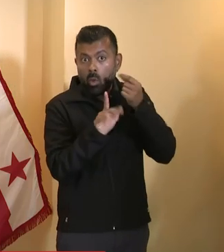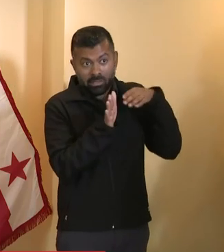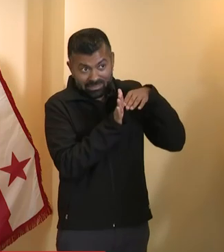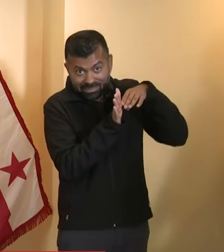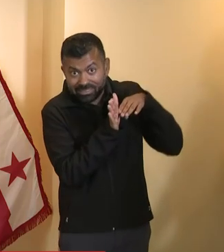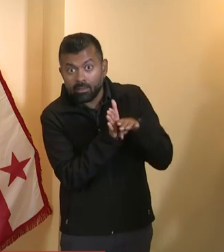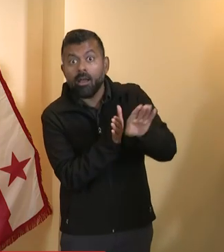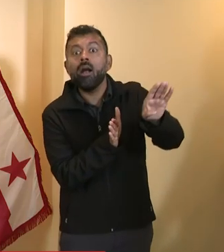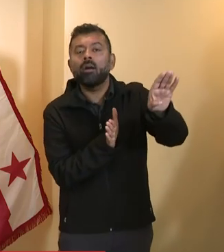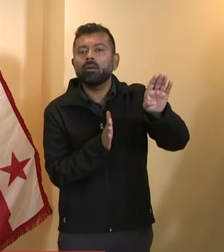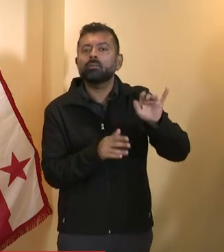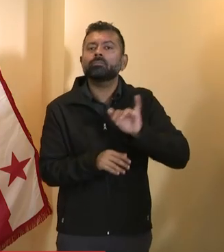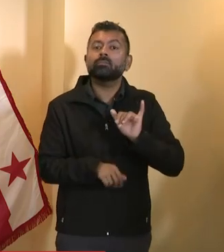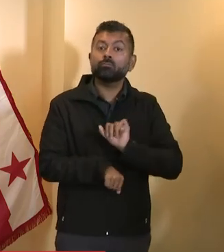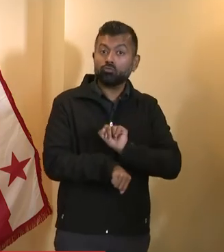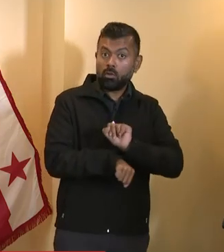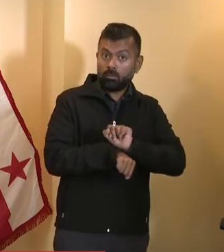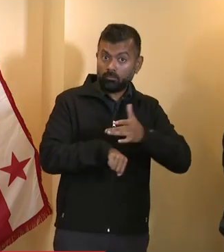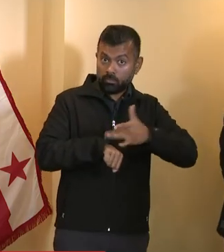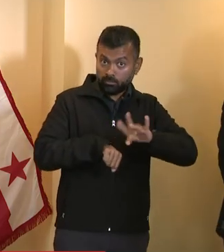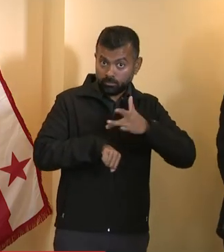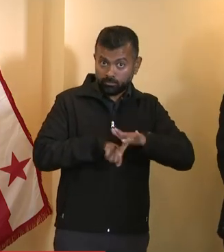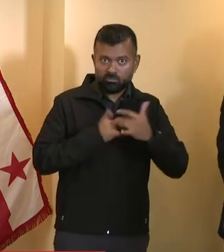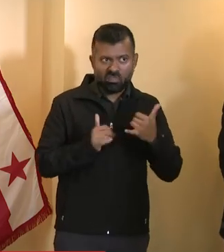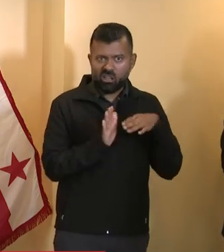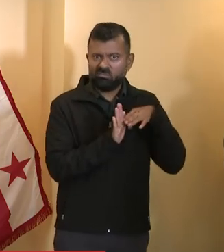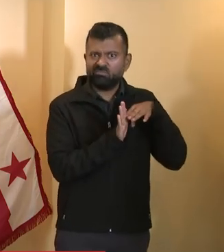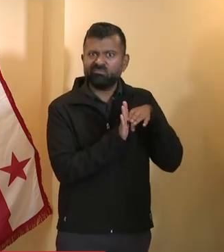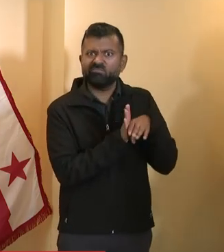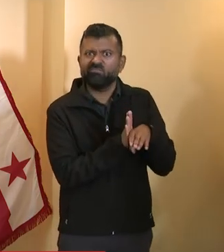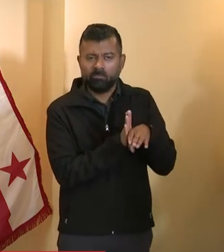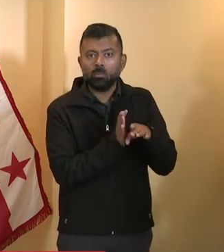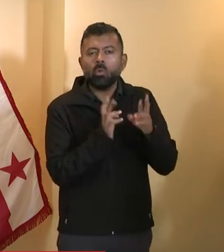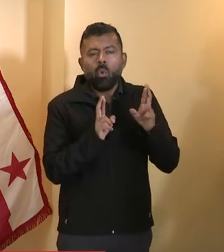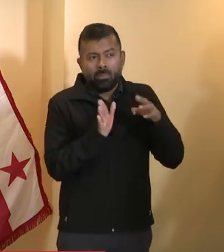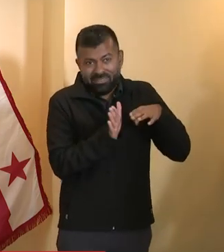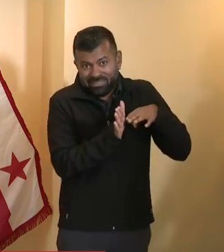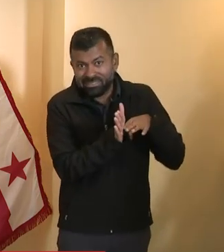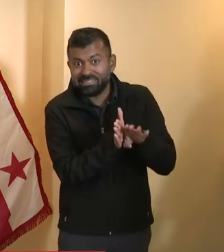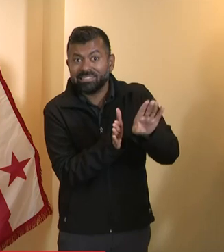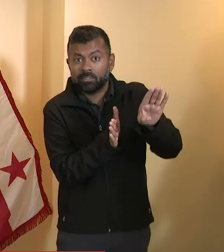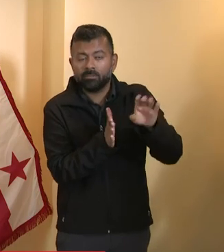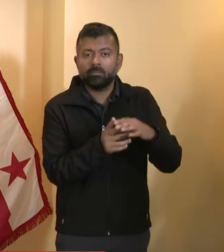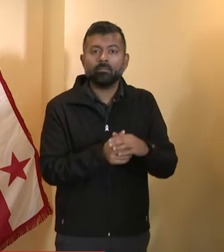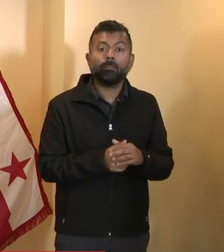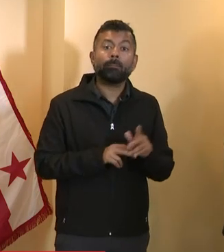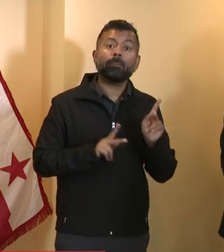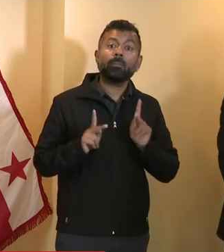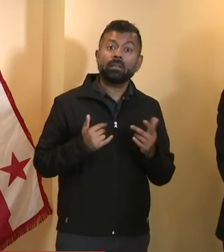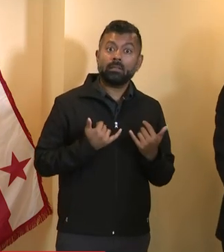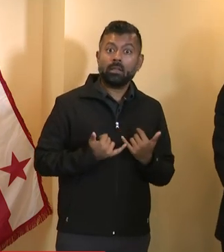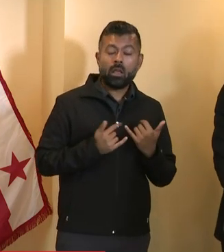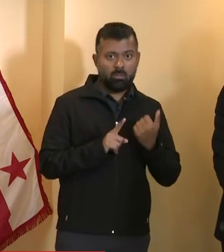best information that we have. And people who are being impacted now